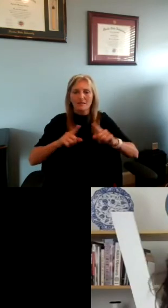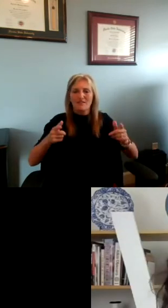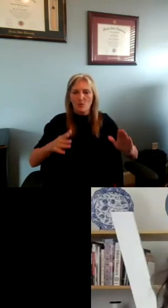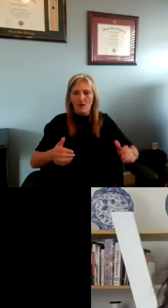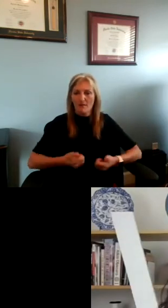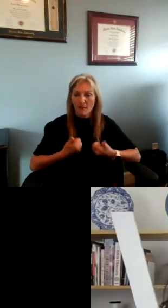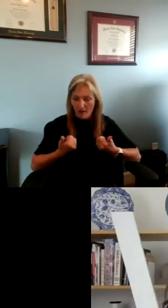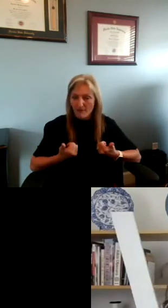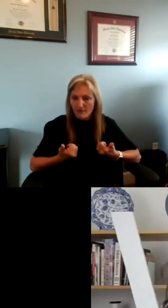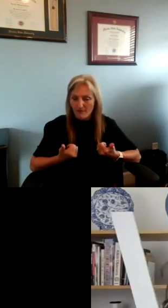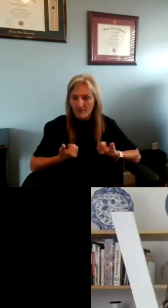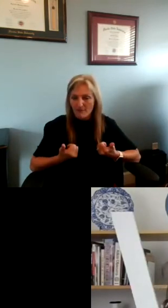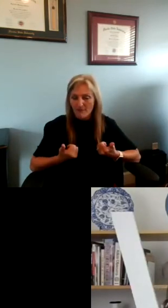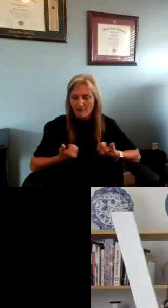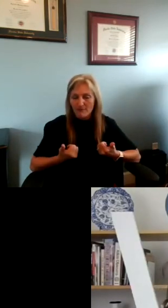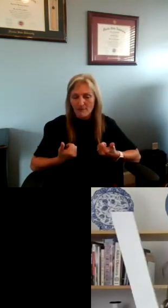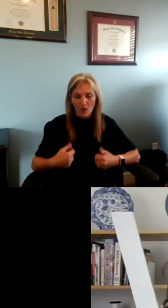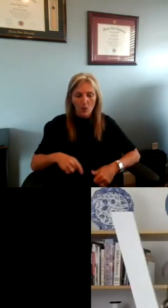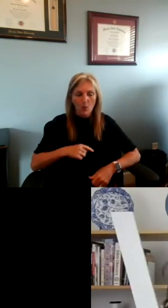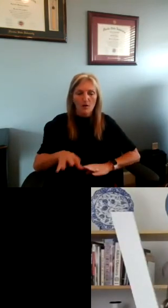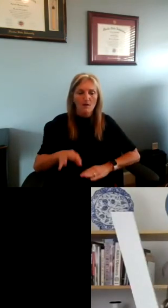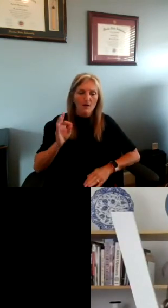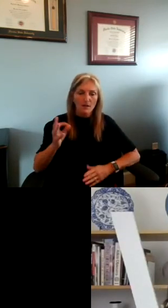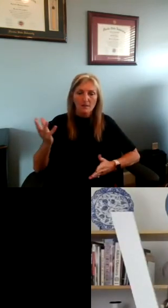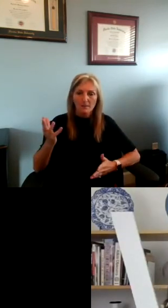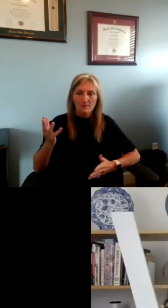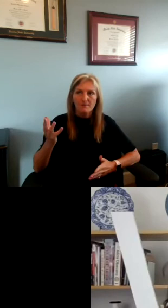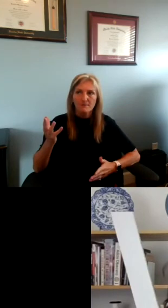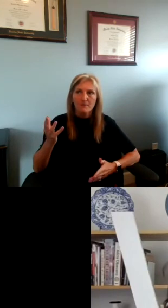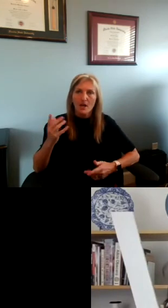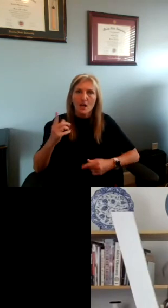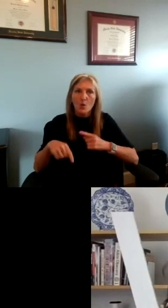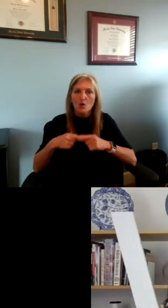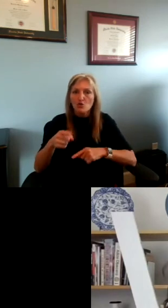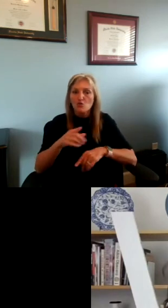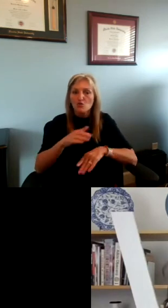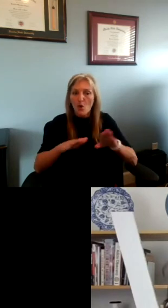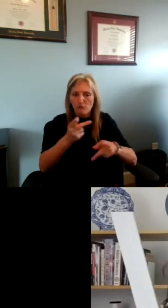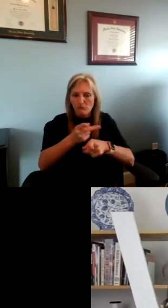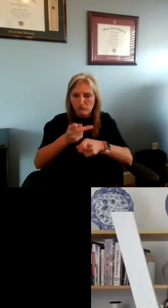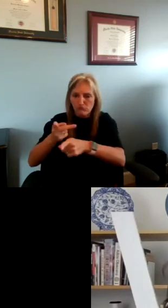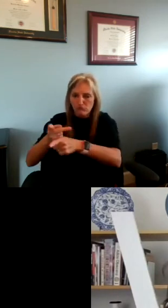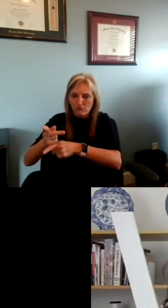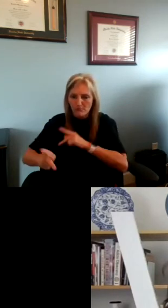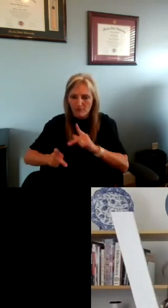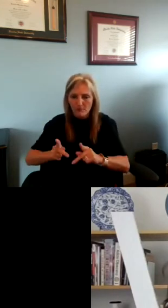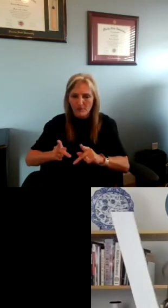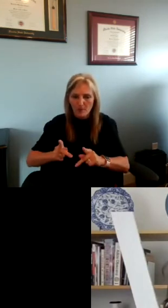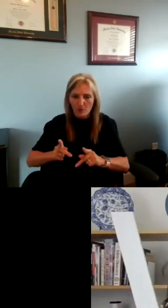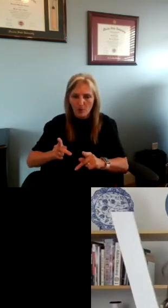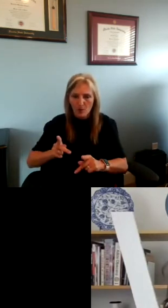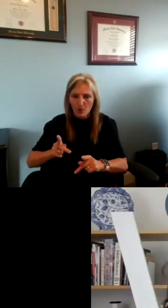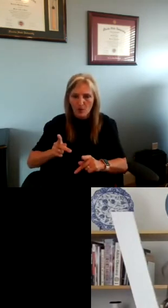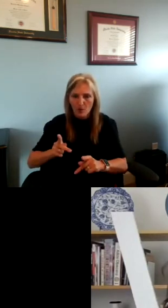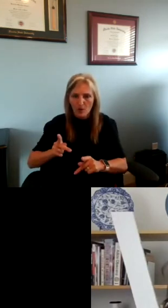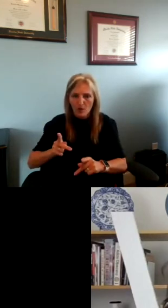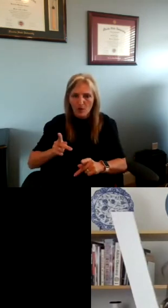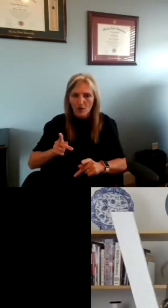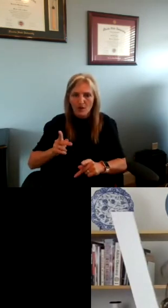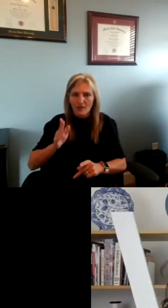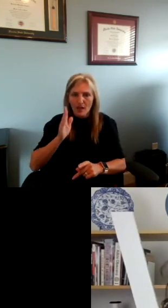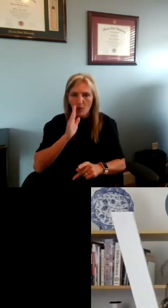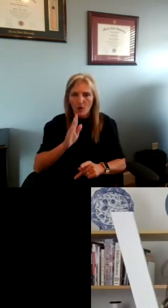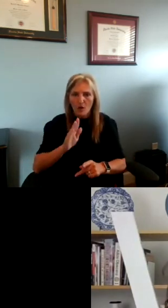We're finding that when you don't take care of people they eventually wear out.